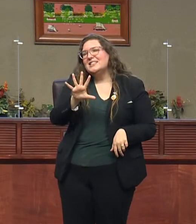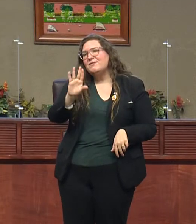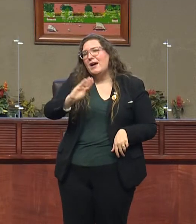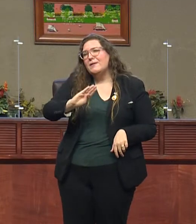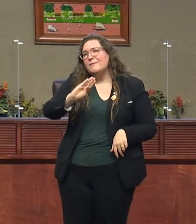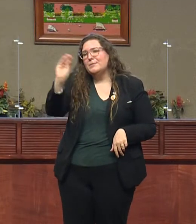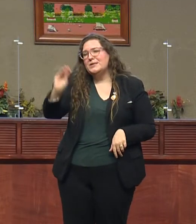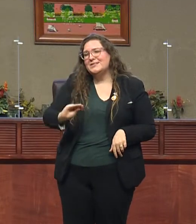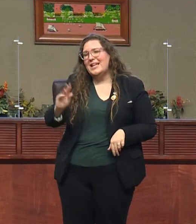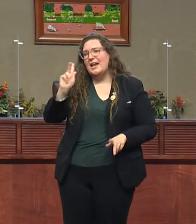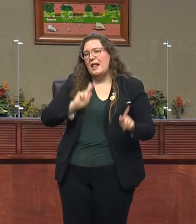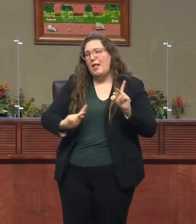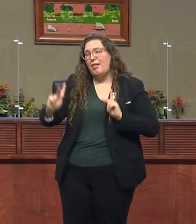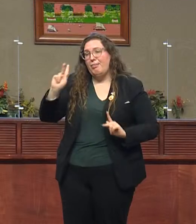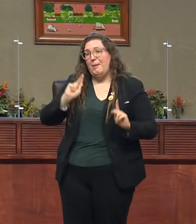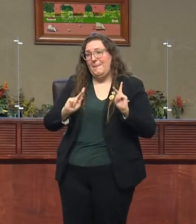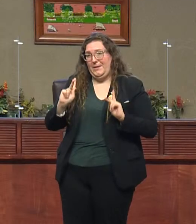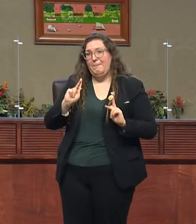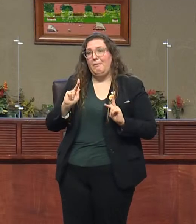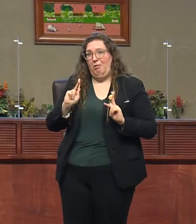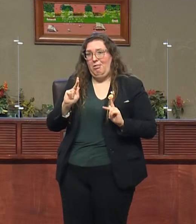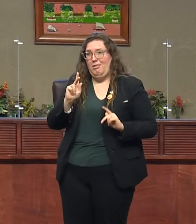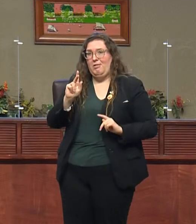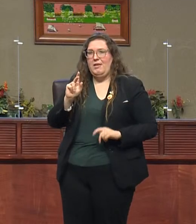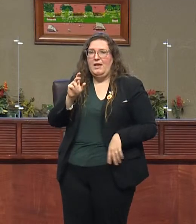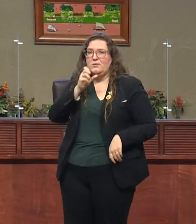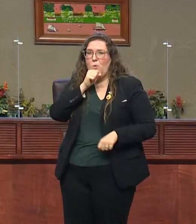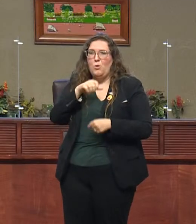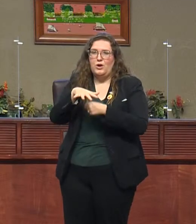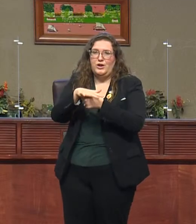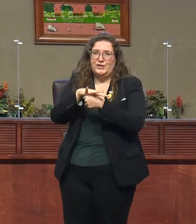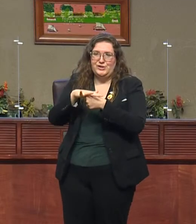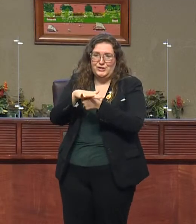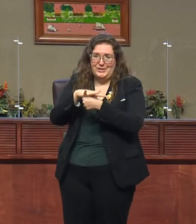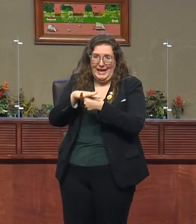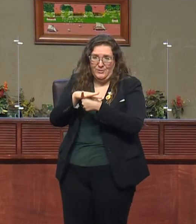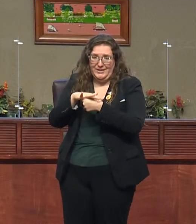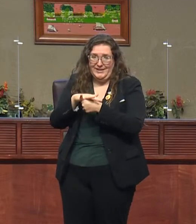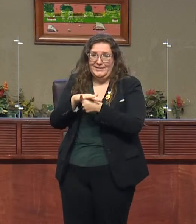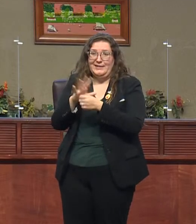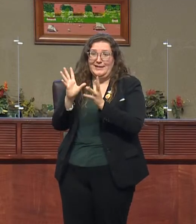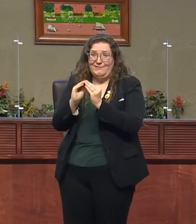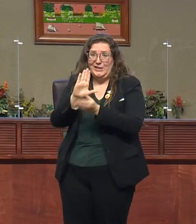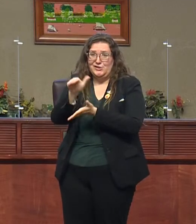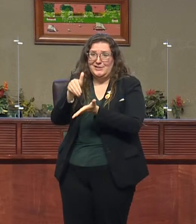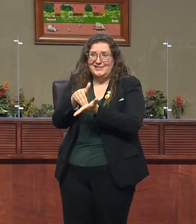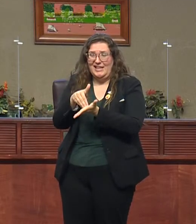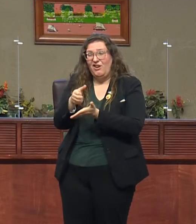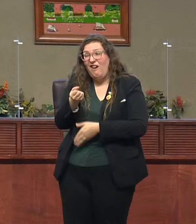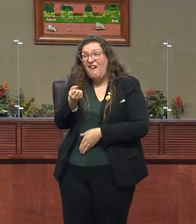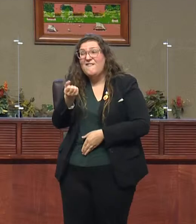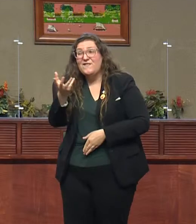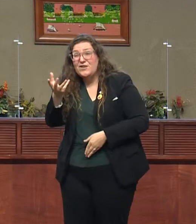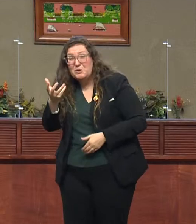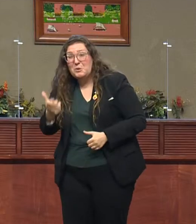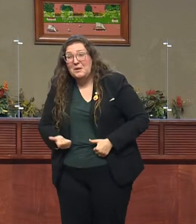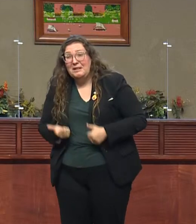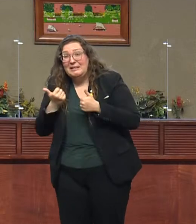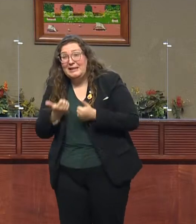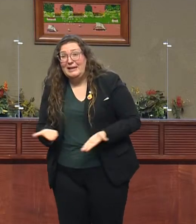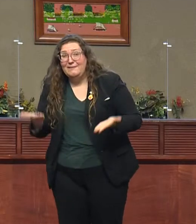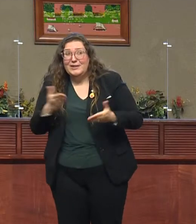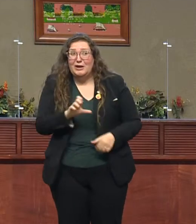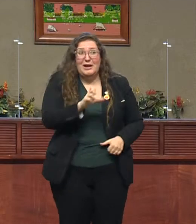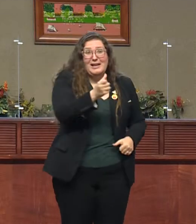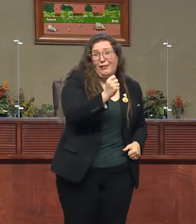Orange County are Orange County residents. The other percentage are not. So we're also offering services to the